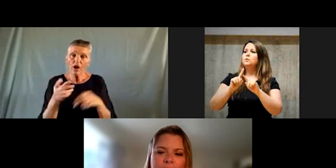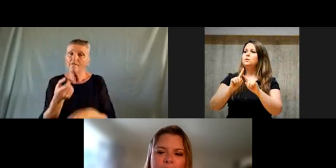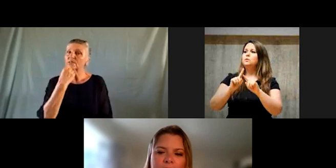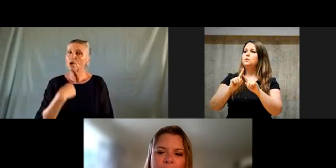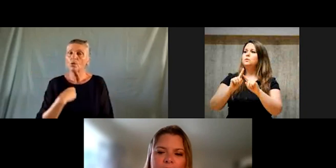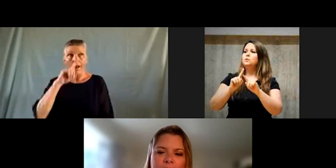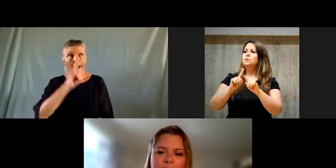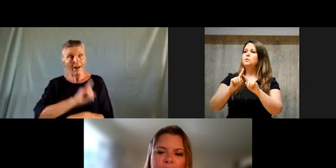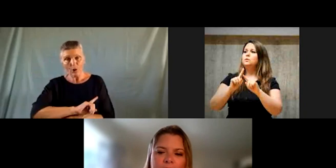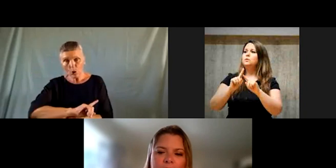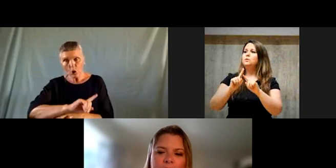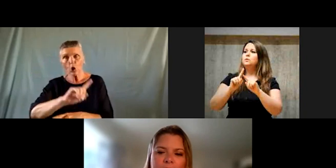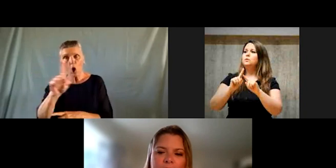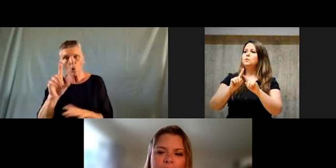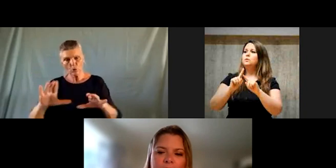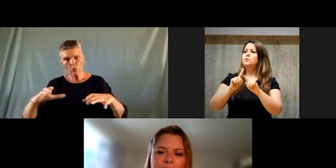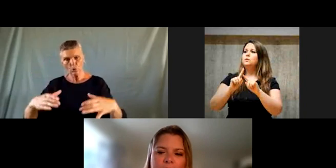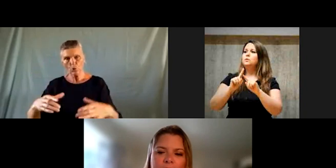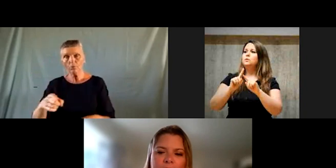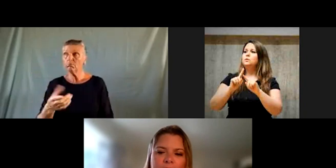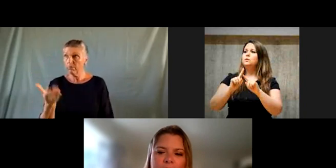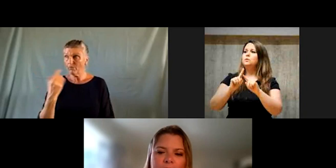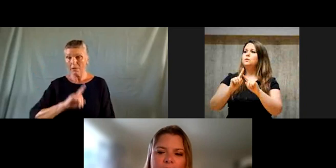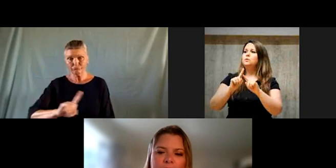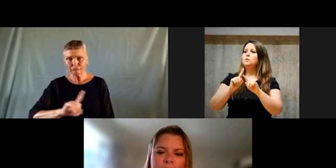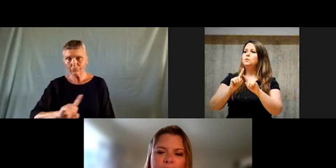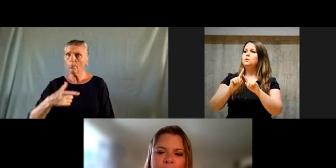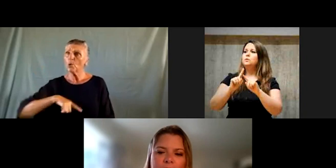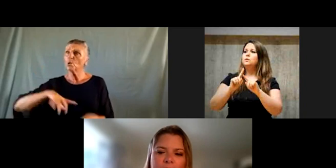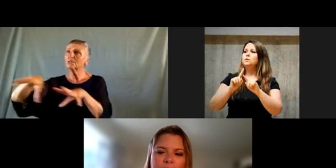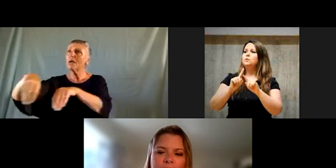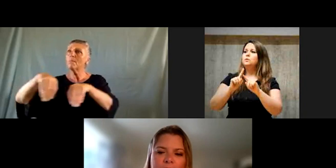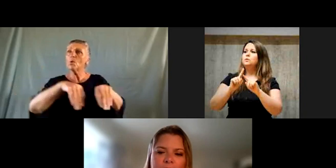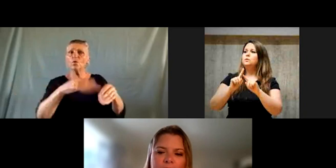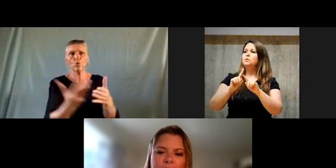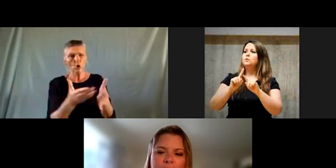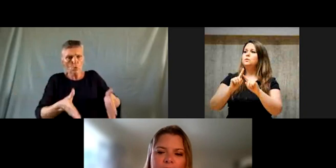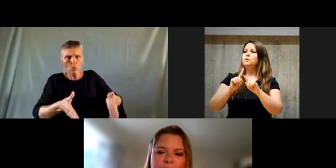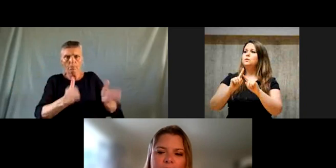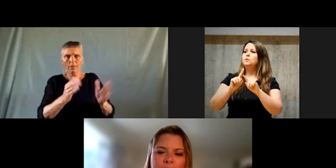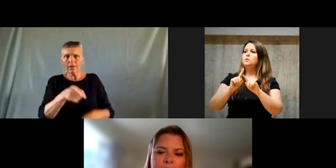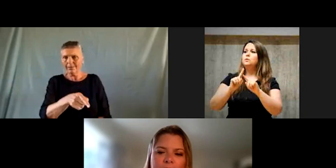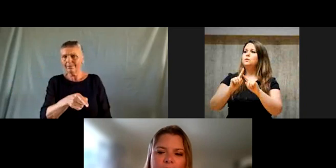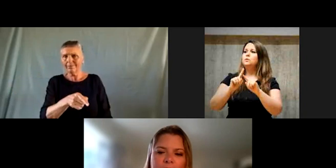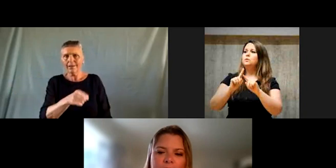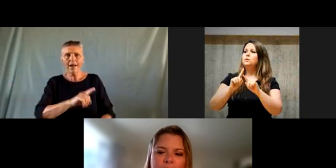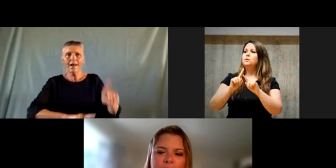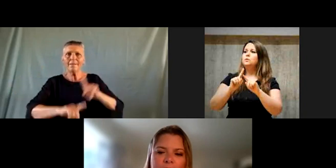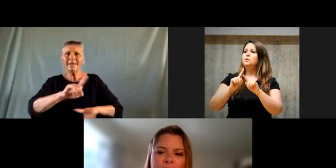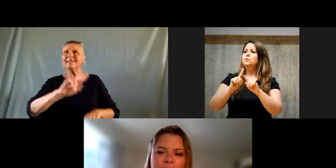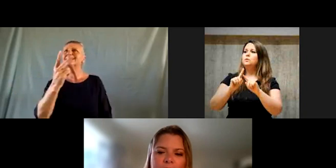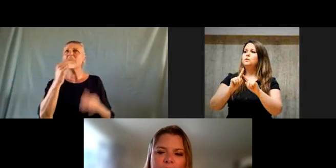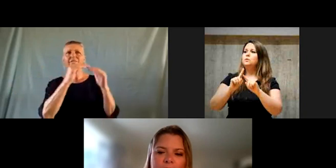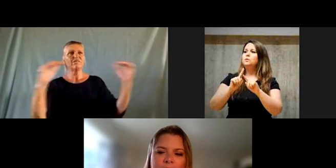attend a group that I used to attend because they moved premises, and now the meetings I hold on the second